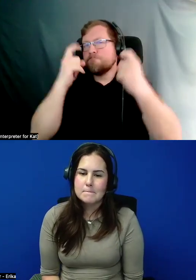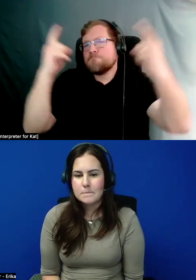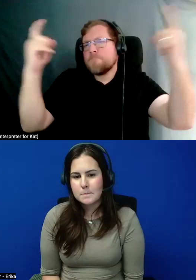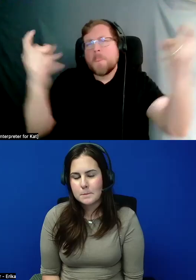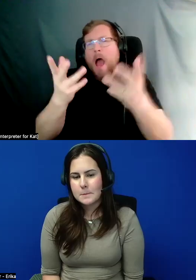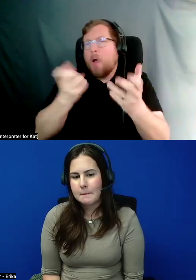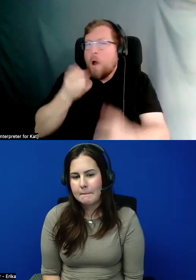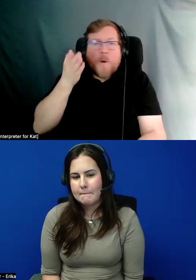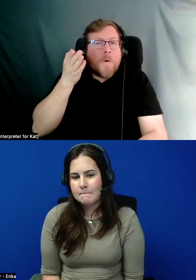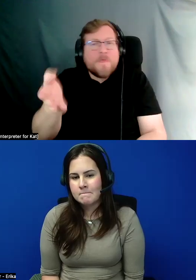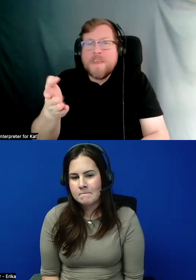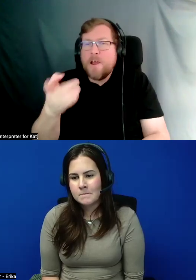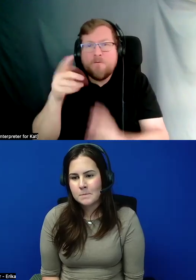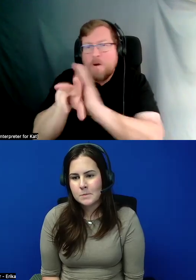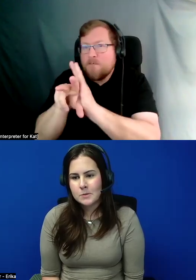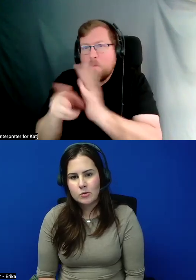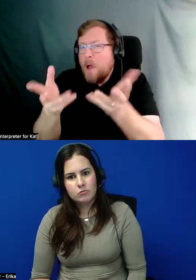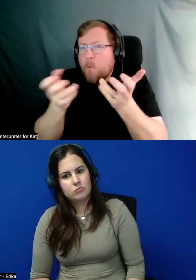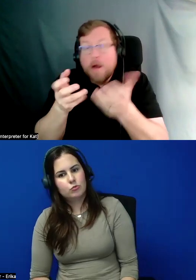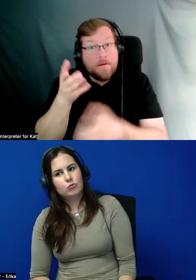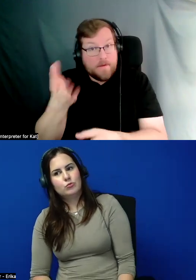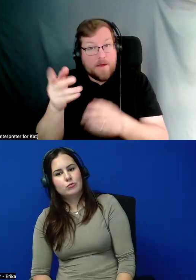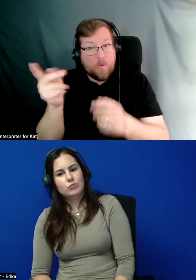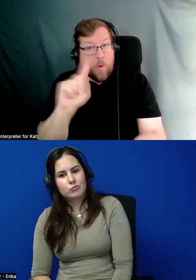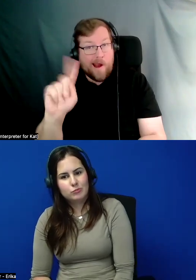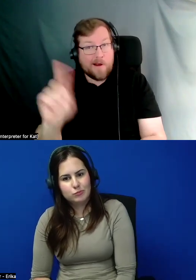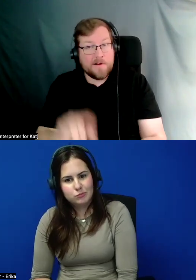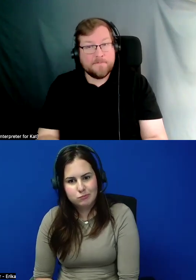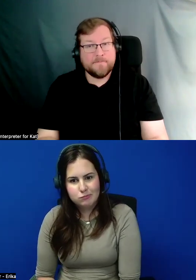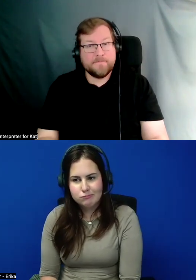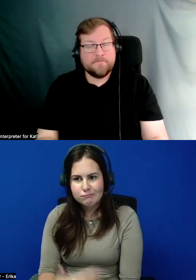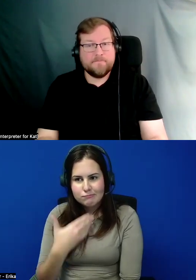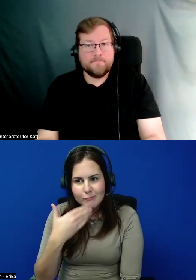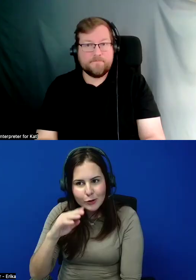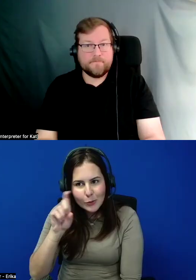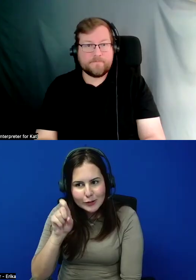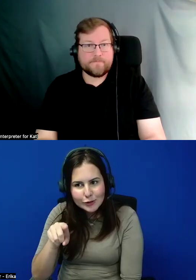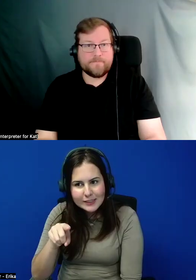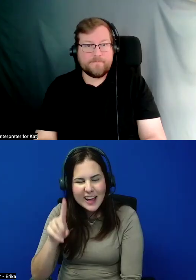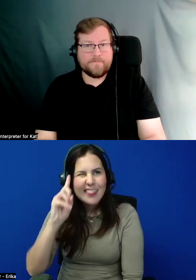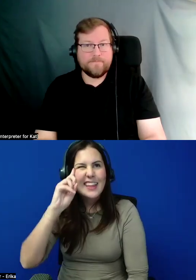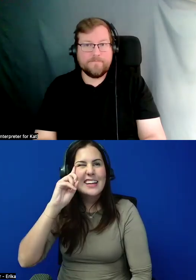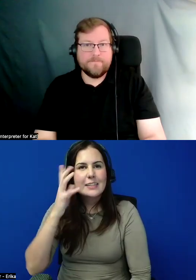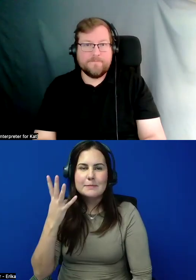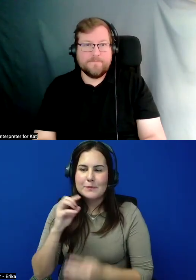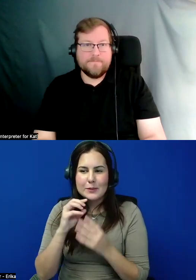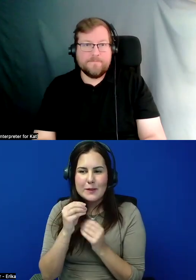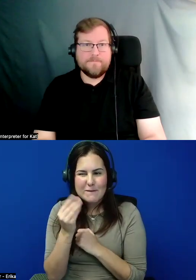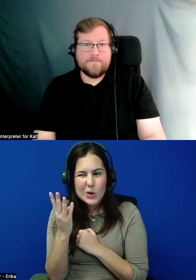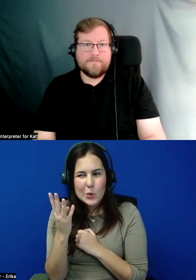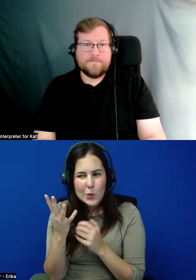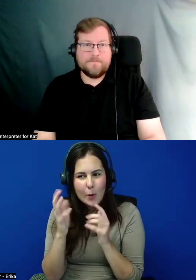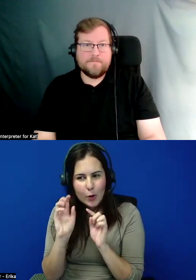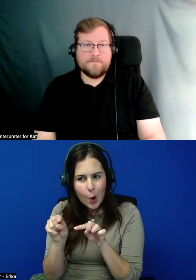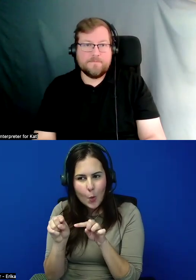at? Oof, good question. I mean, I want to go, I think so. There's a couple that I want to get to that